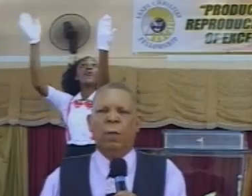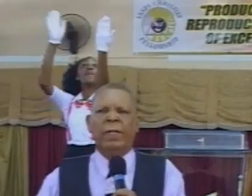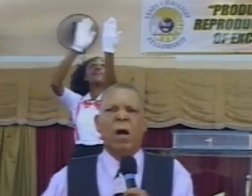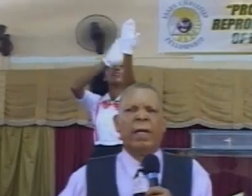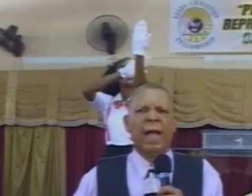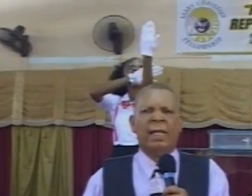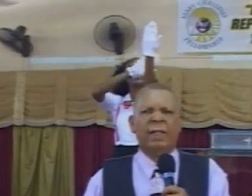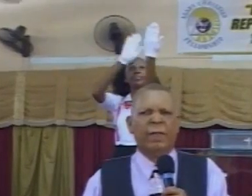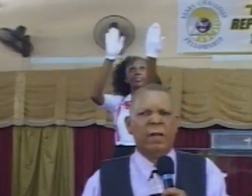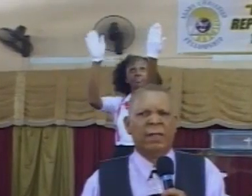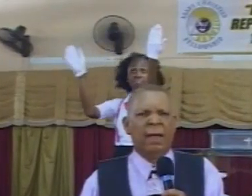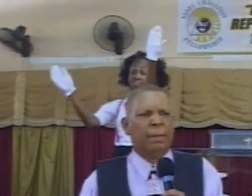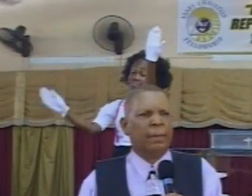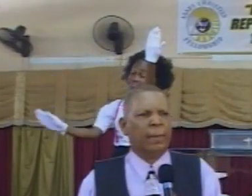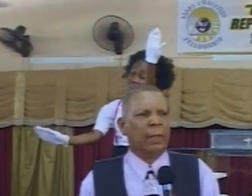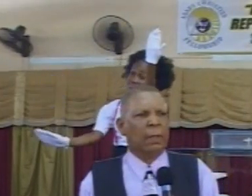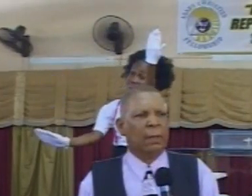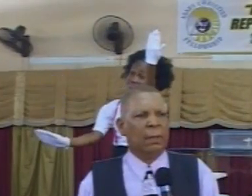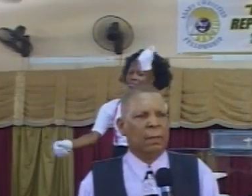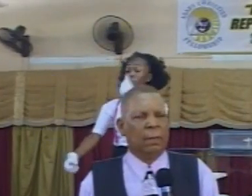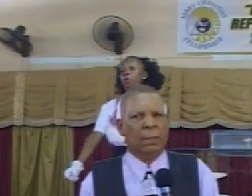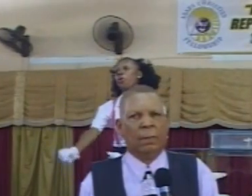You won't be talking like this 50 years' time.